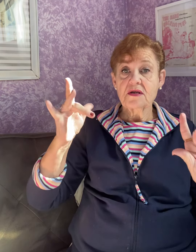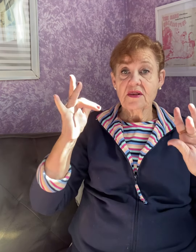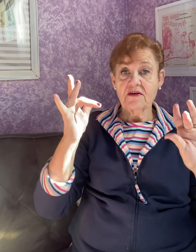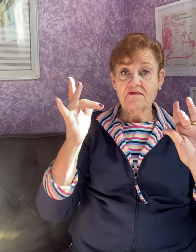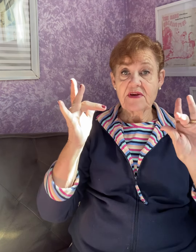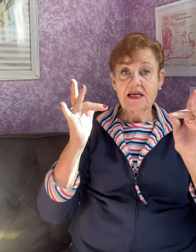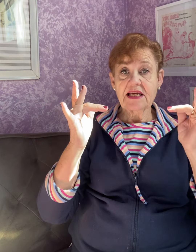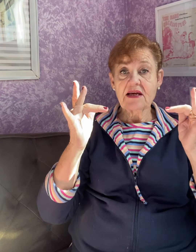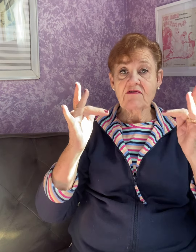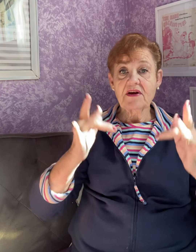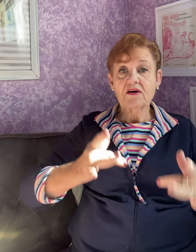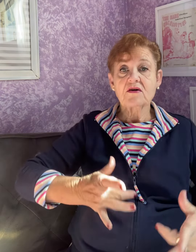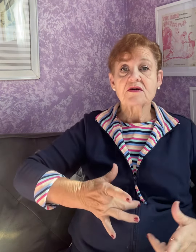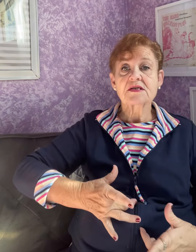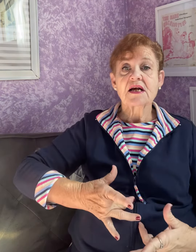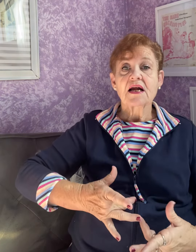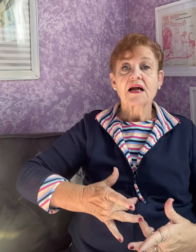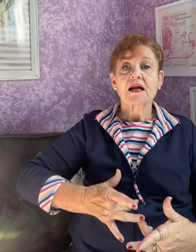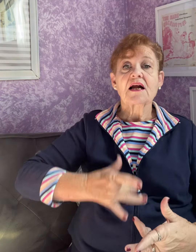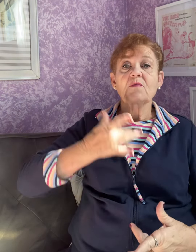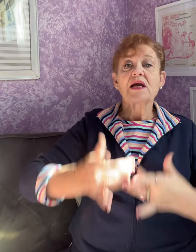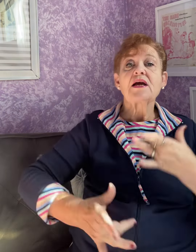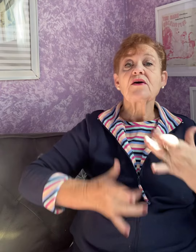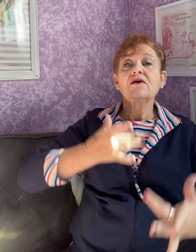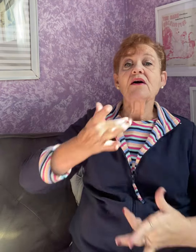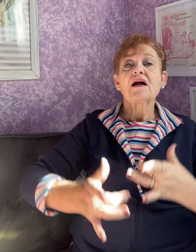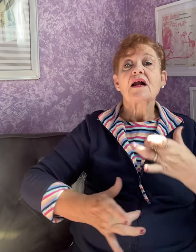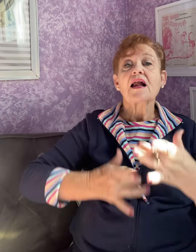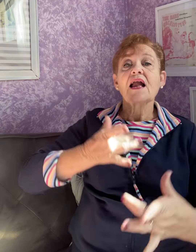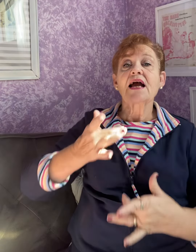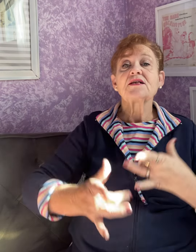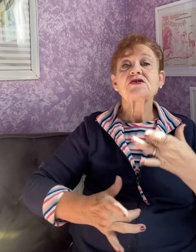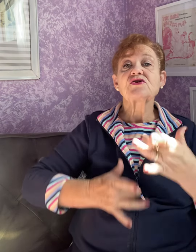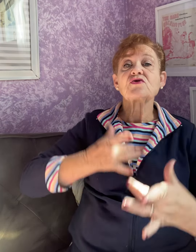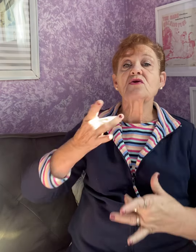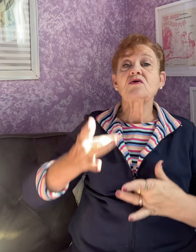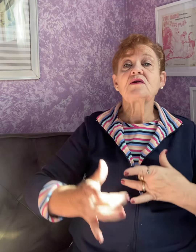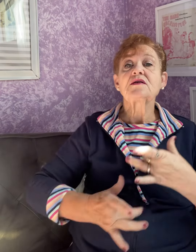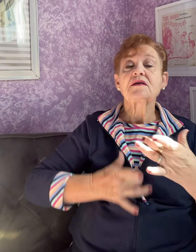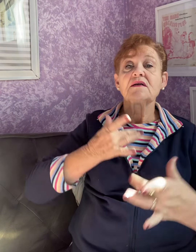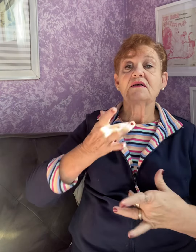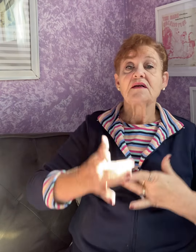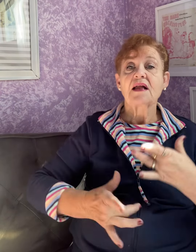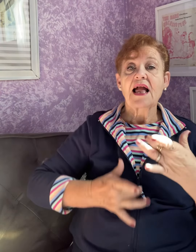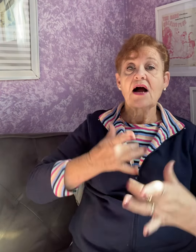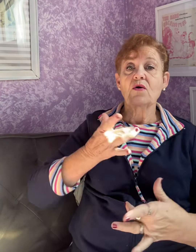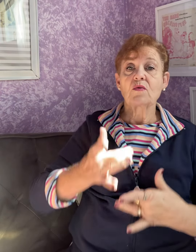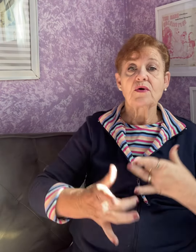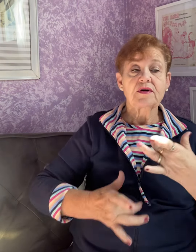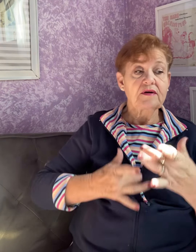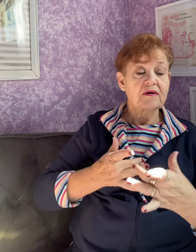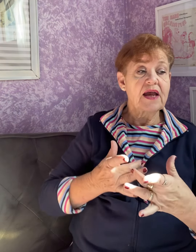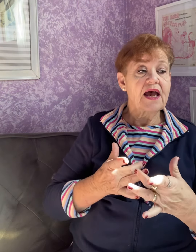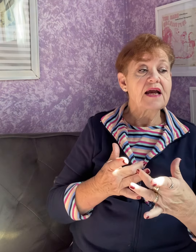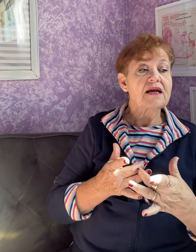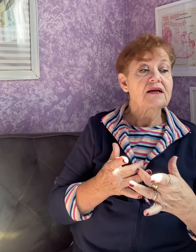the feeling fingers come here and circled outward. Okay.